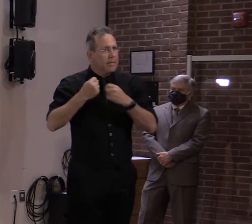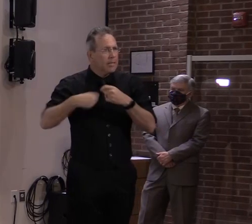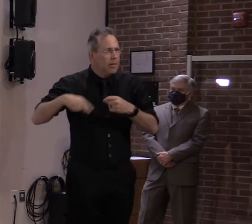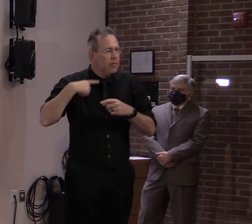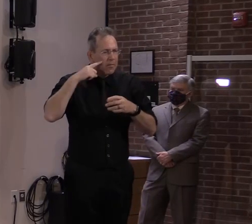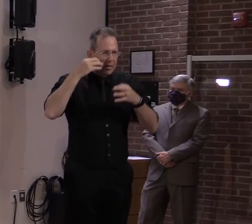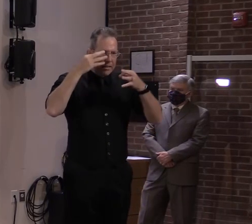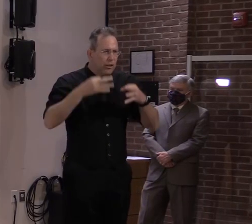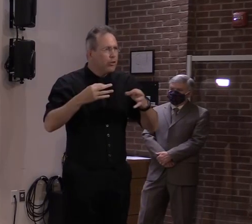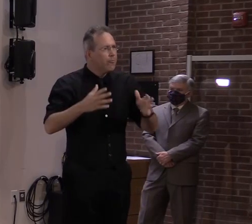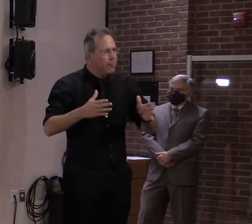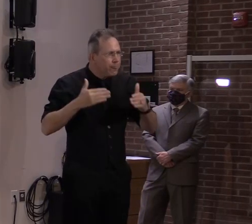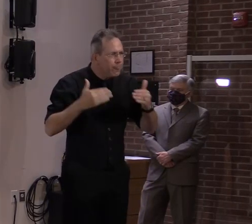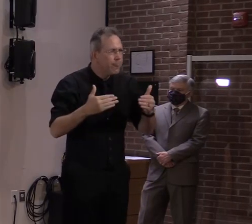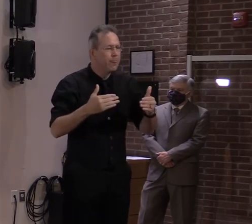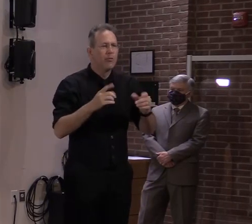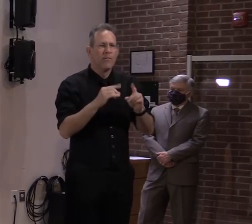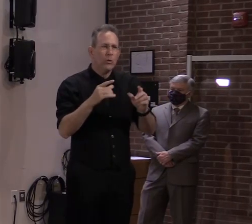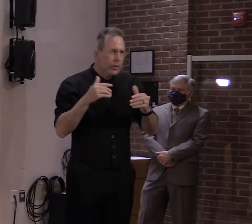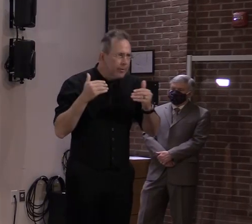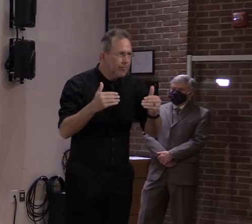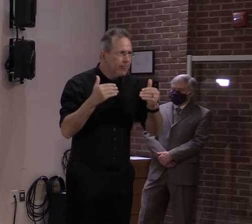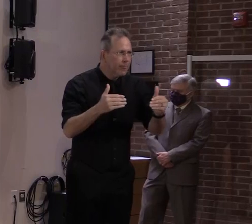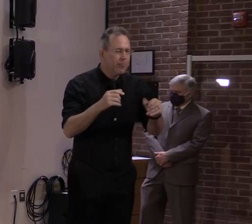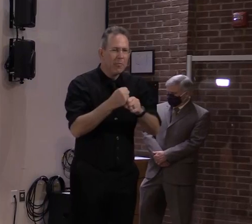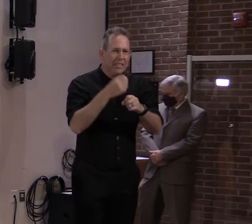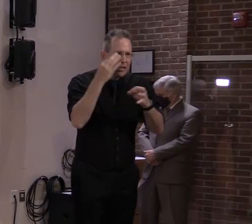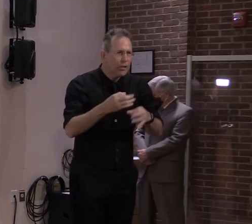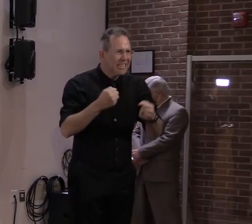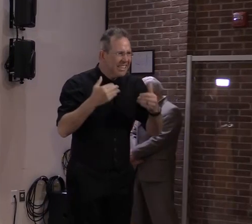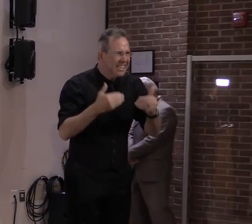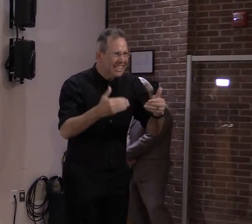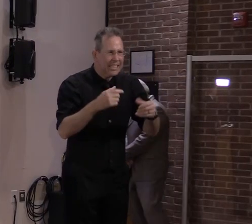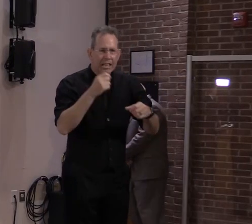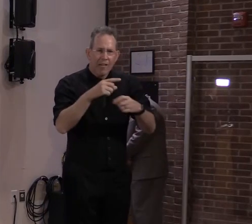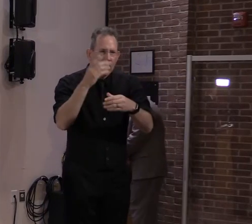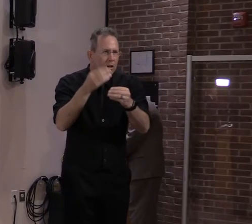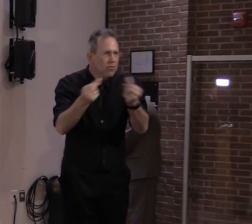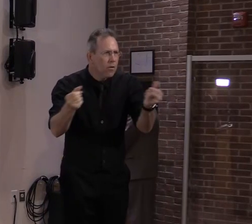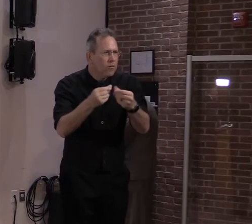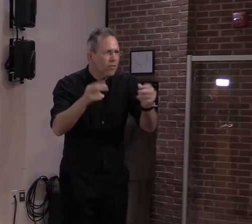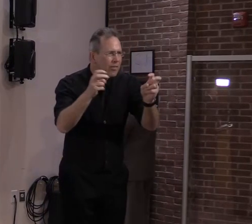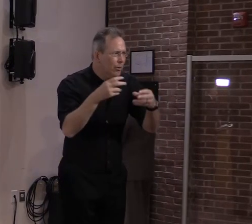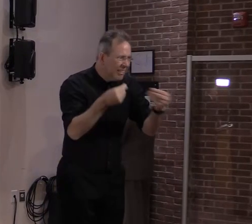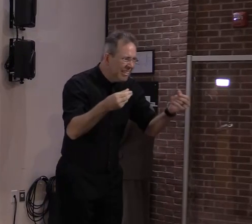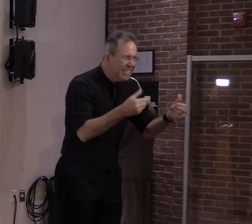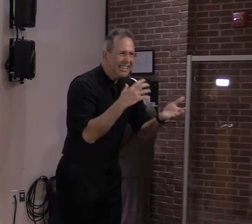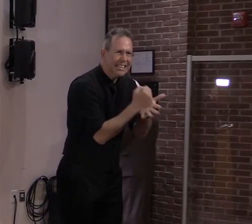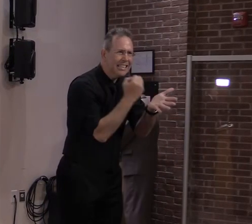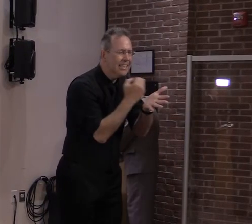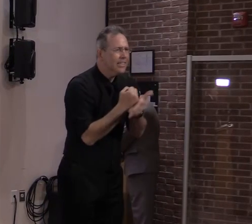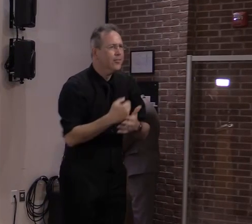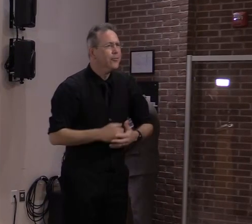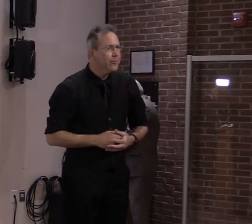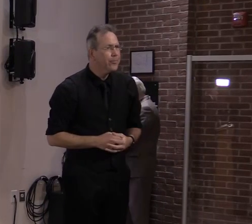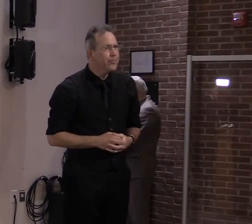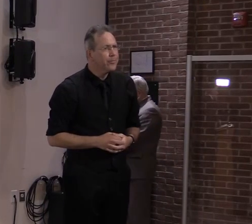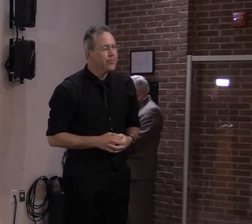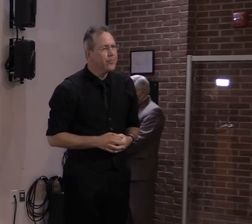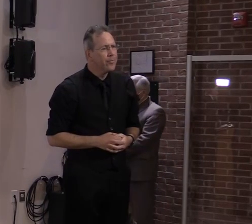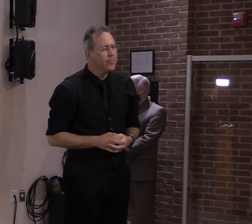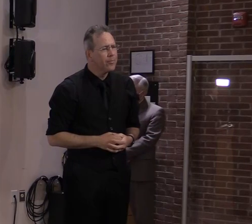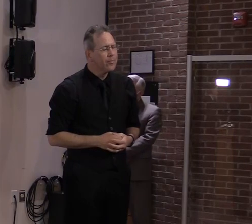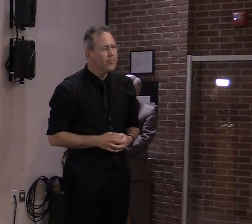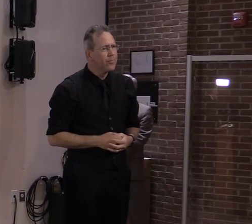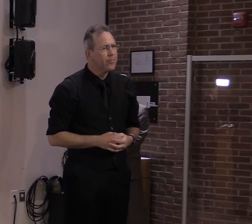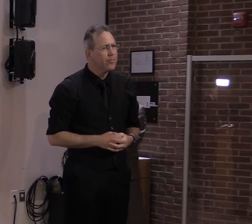we do to work around some of the issues that we were facing that was preventing us from sending checks out? And